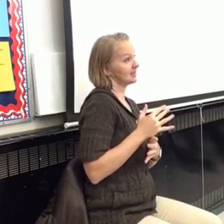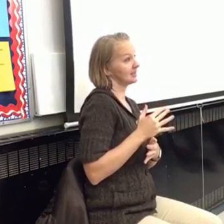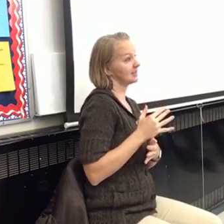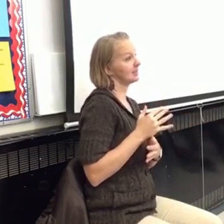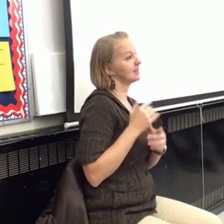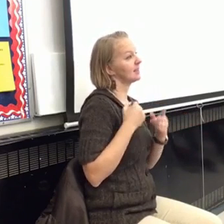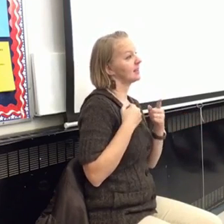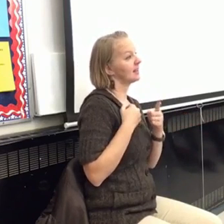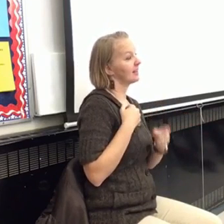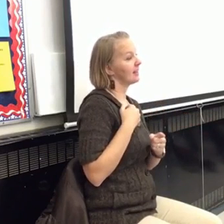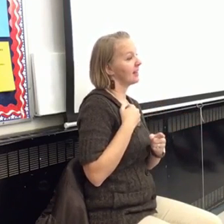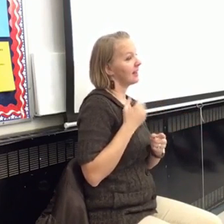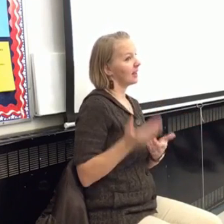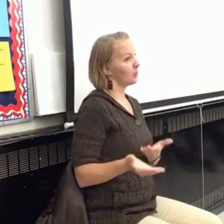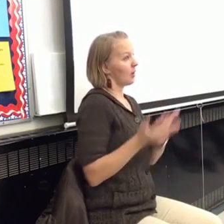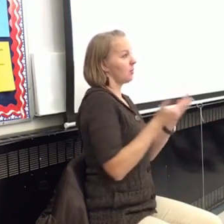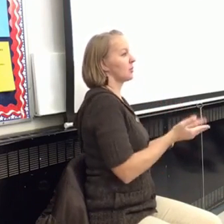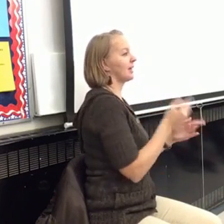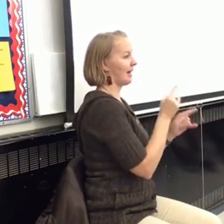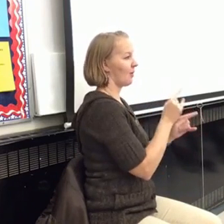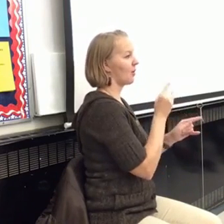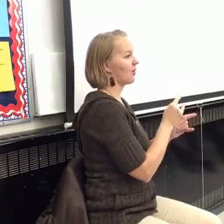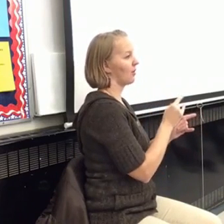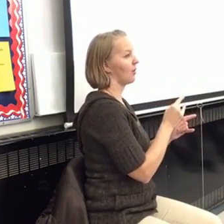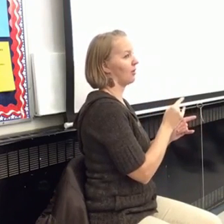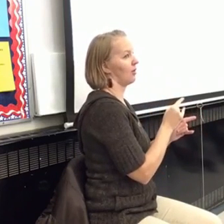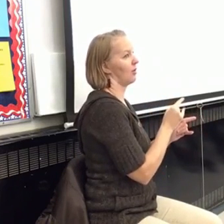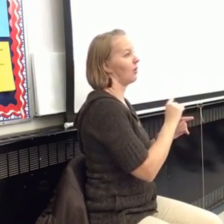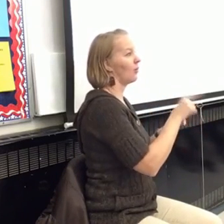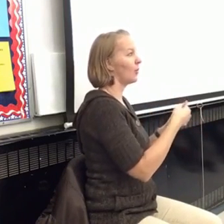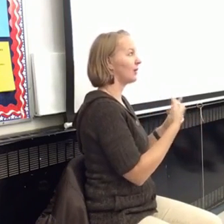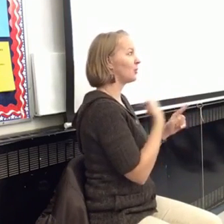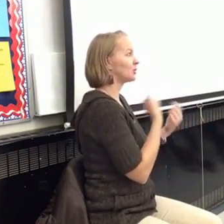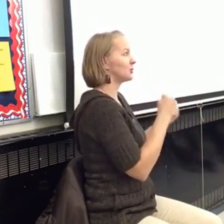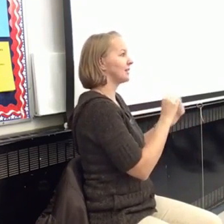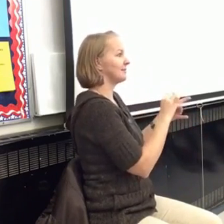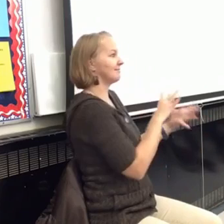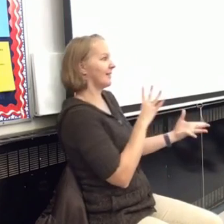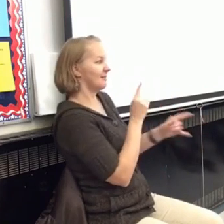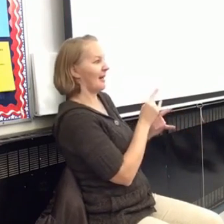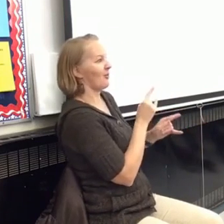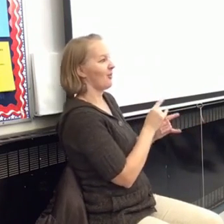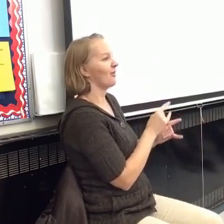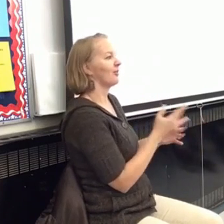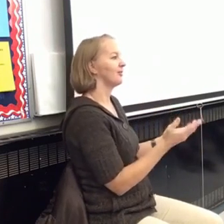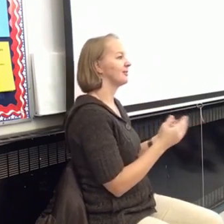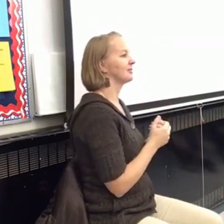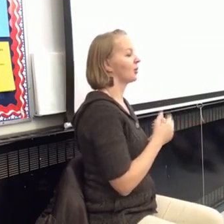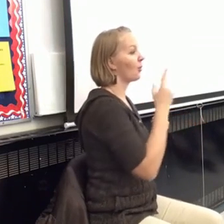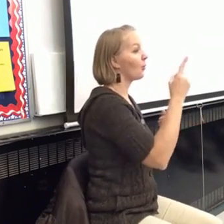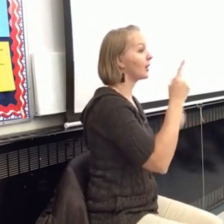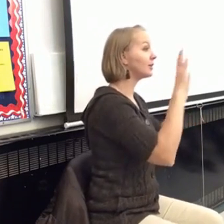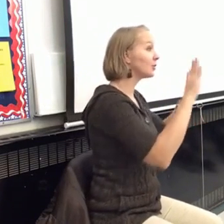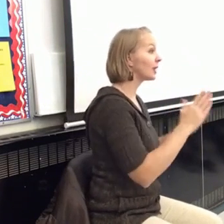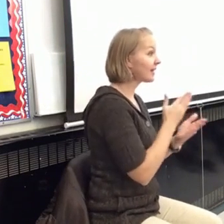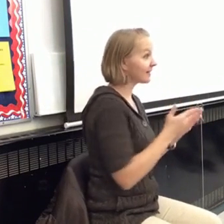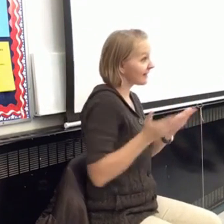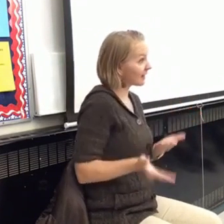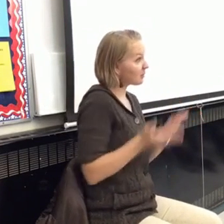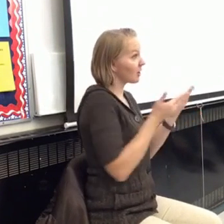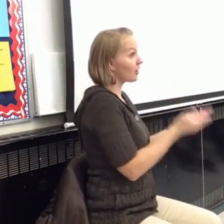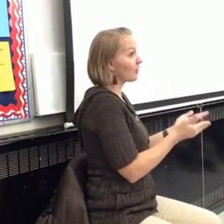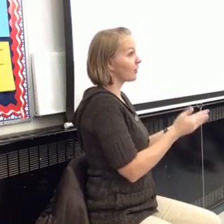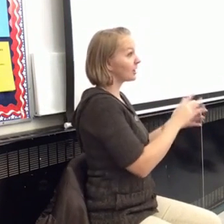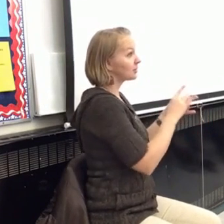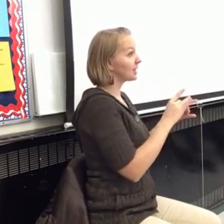that they are going to bring this alcohol when we're having temperance and things like that in it. Now, there is one really great thing that they brought over, though, and it